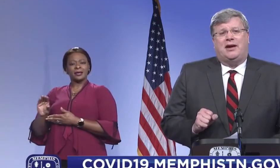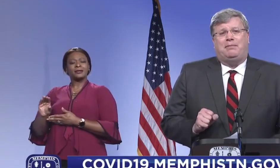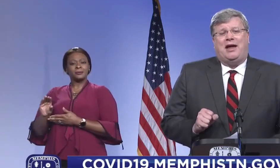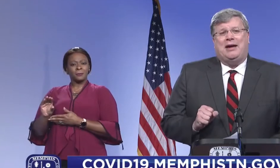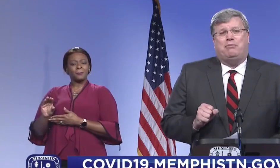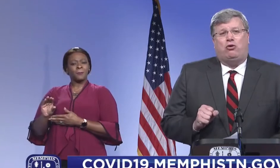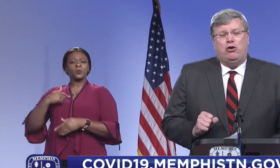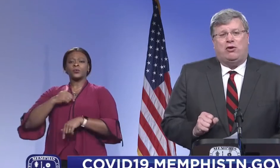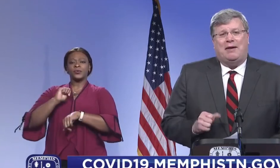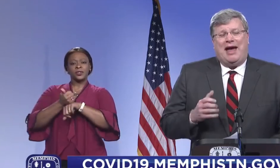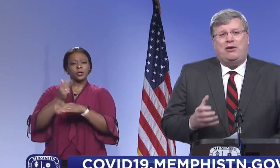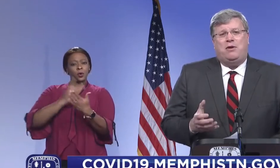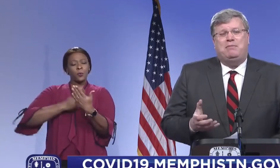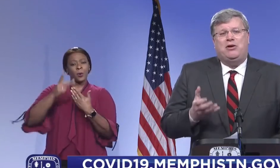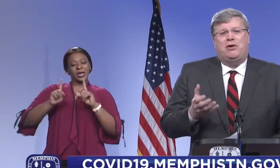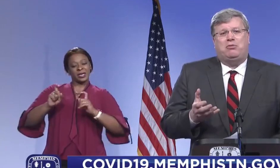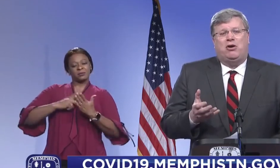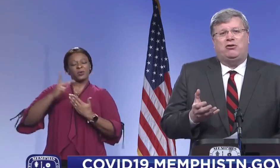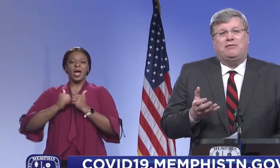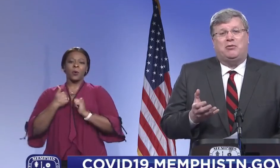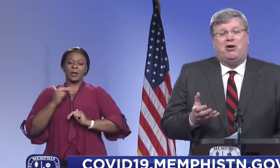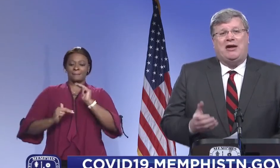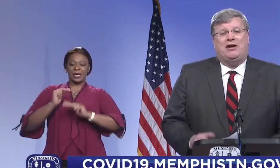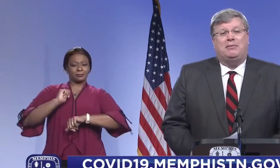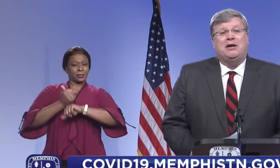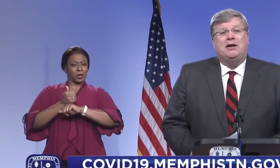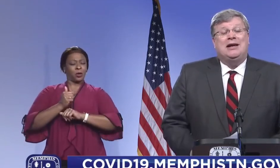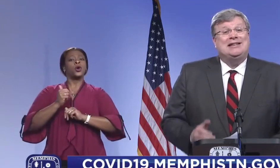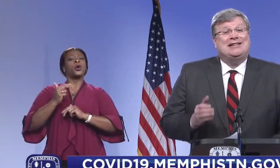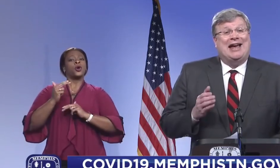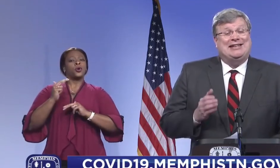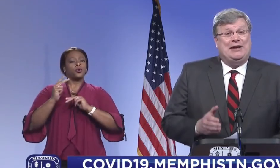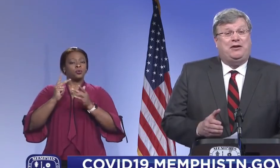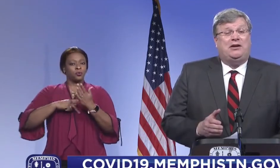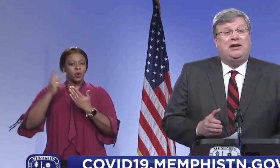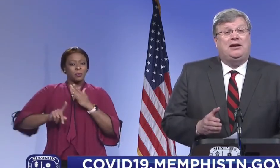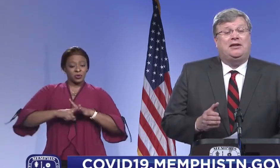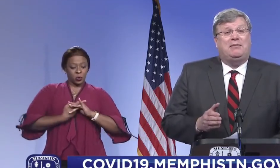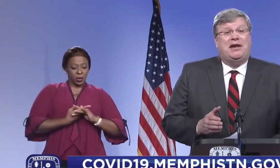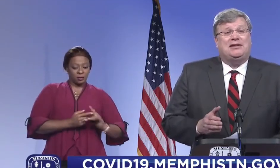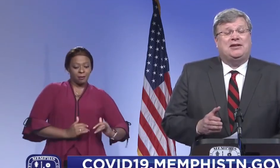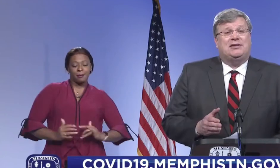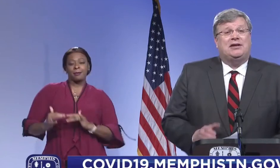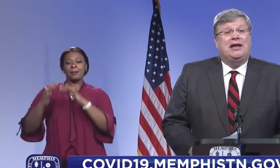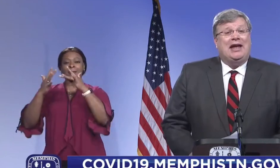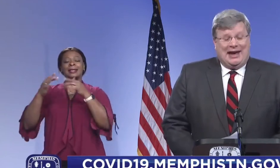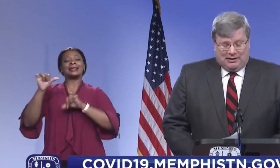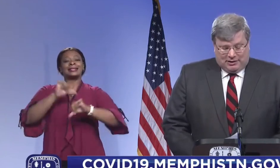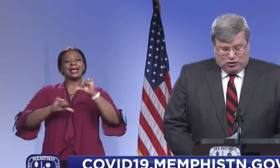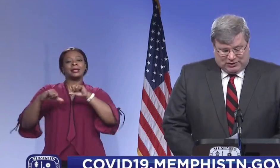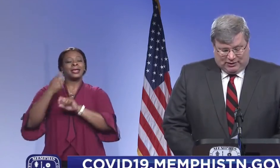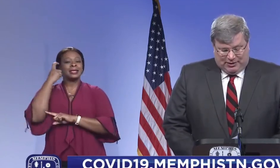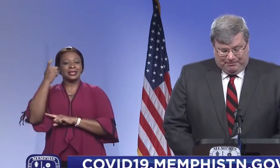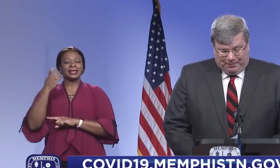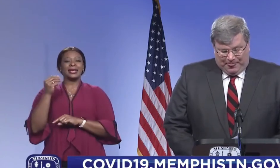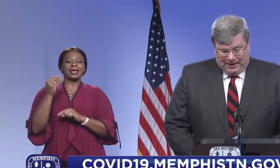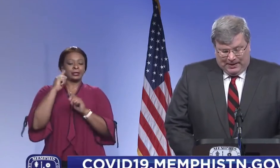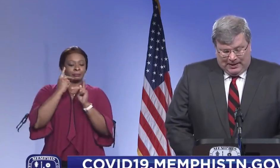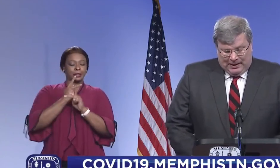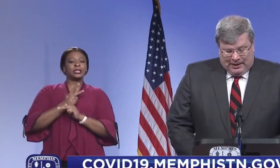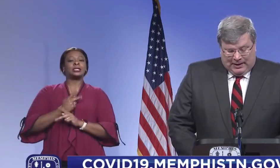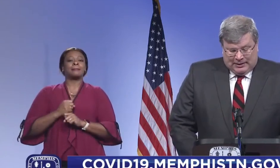set up a program. How do we build a program from ground up, scientifically, that made sense, and logistically?